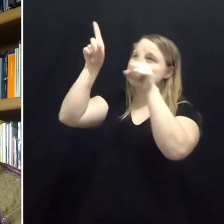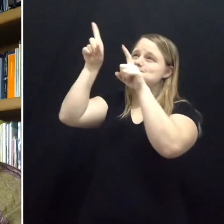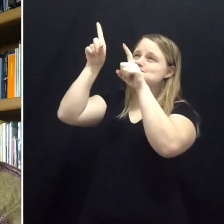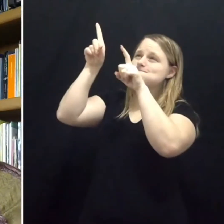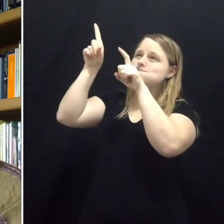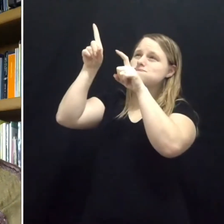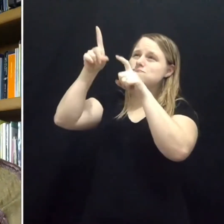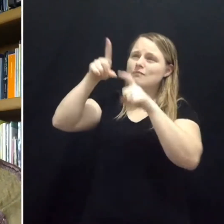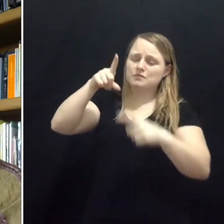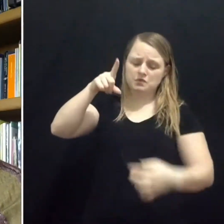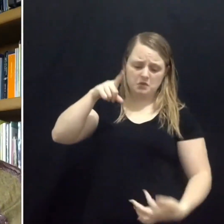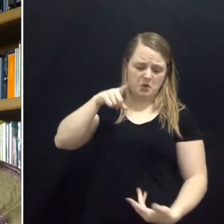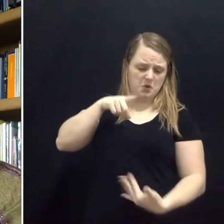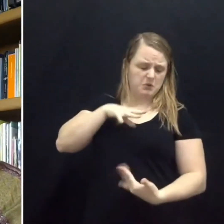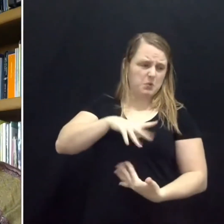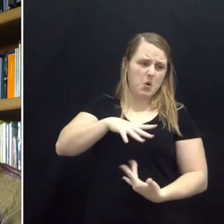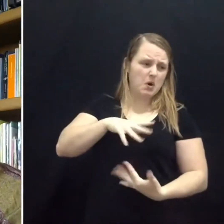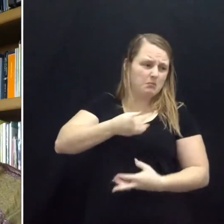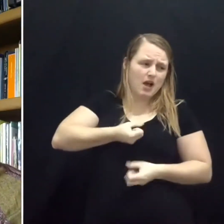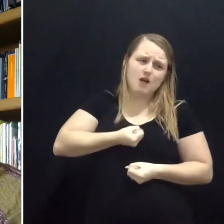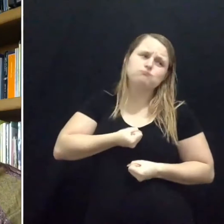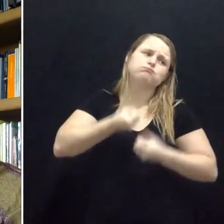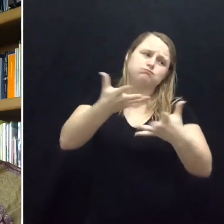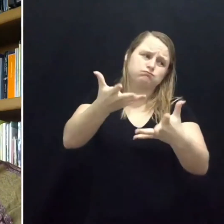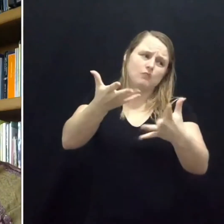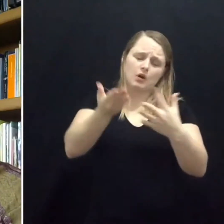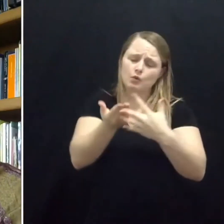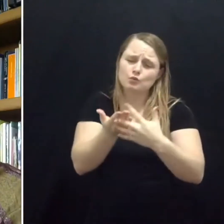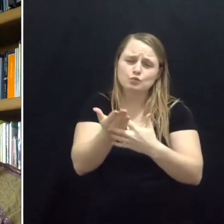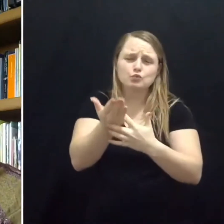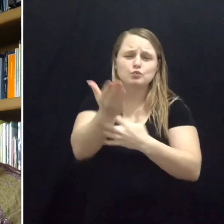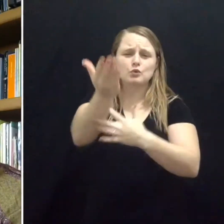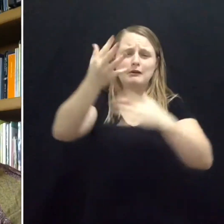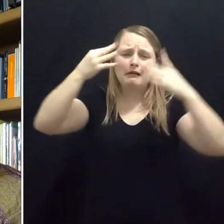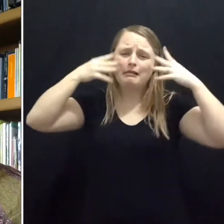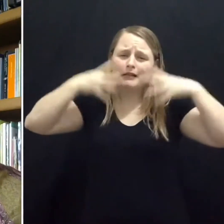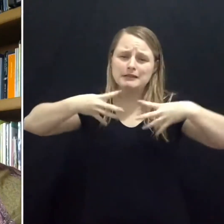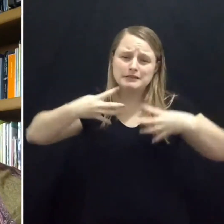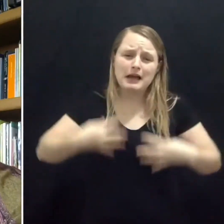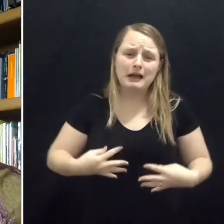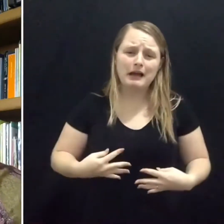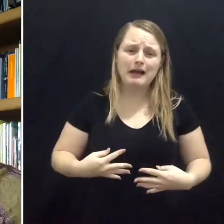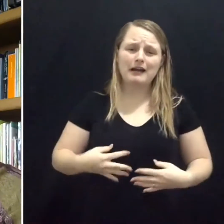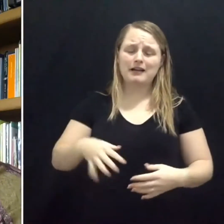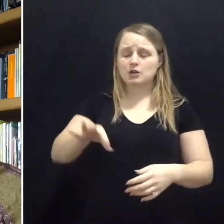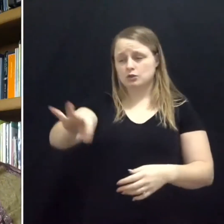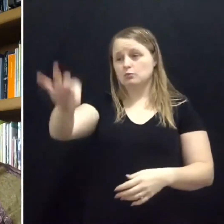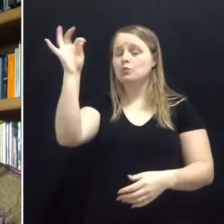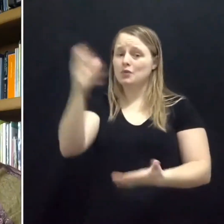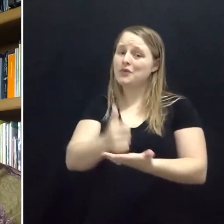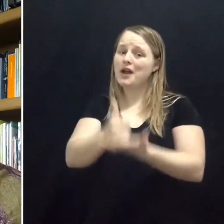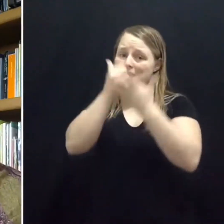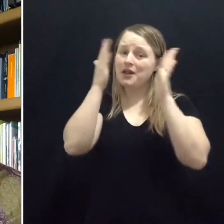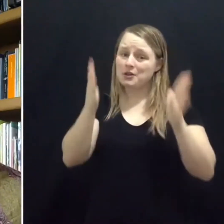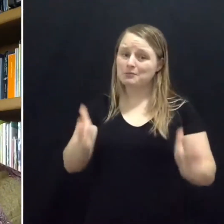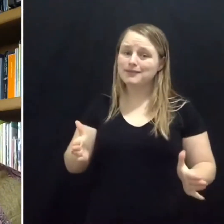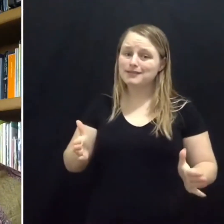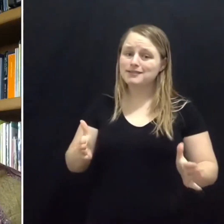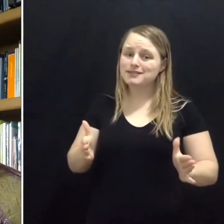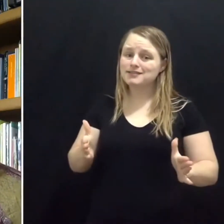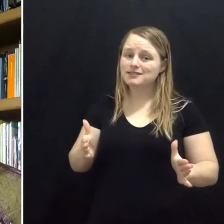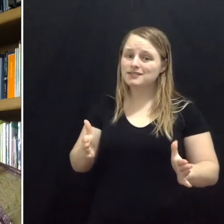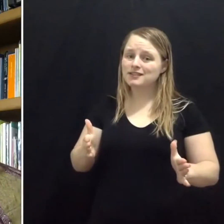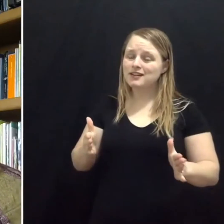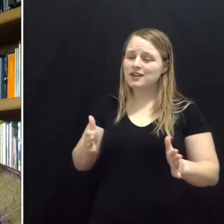a way to let that storm out and move through your sorrow. You'll find many